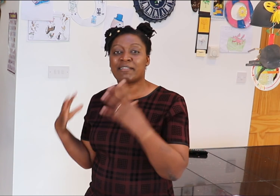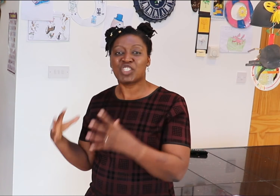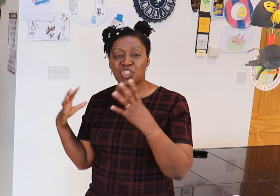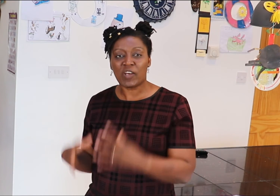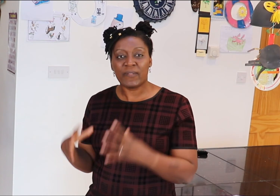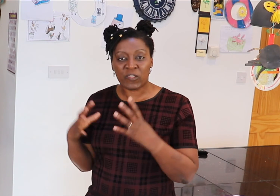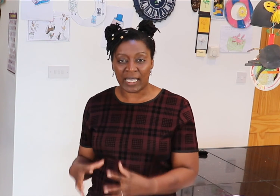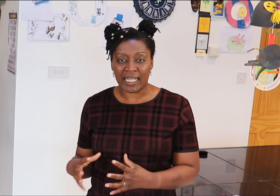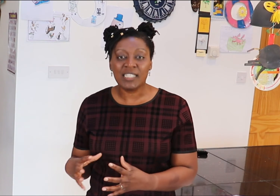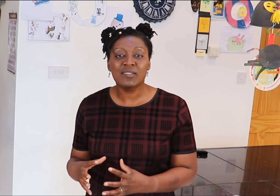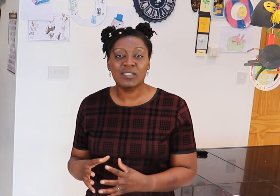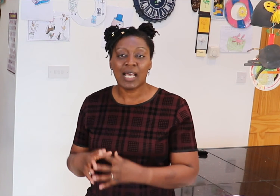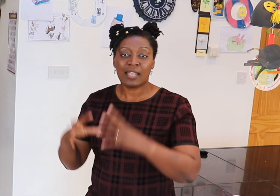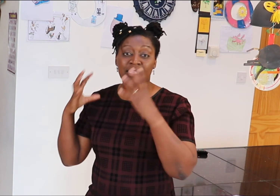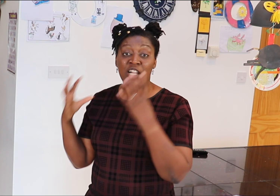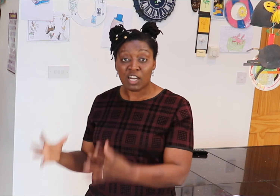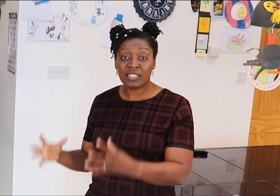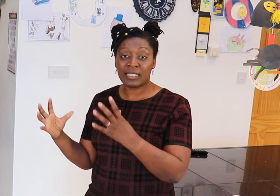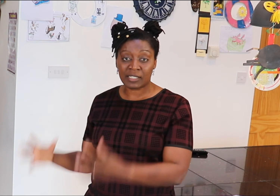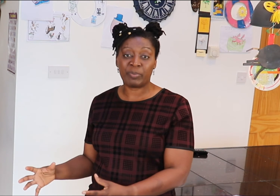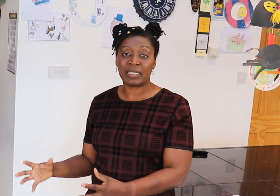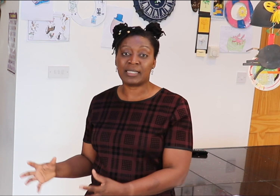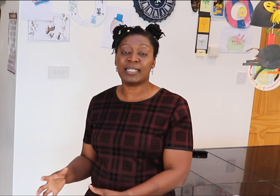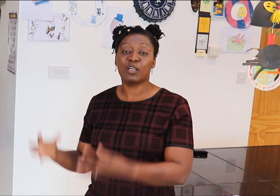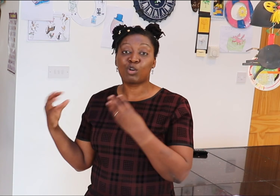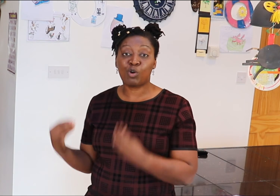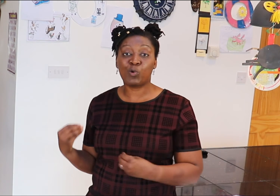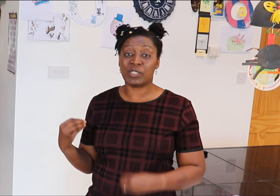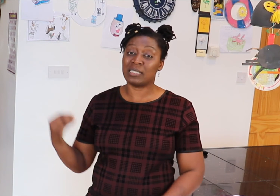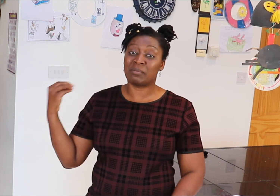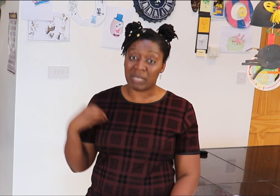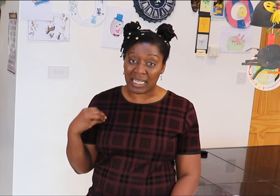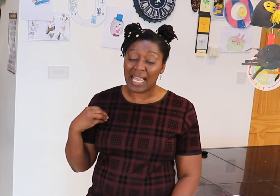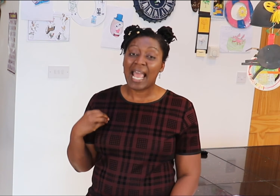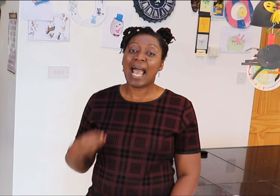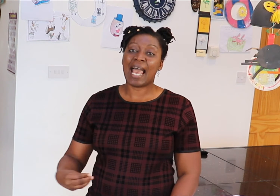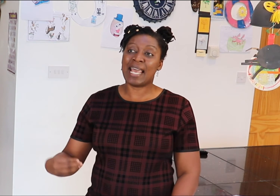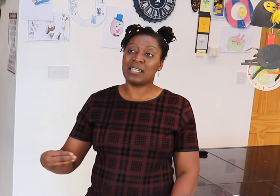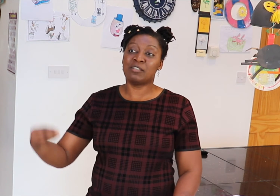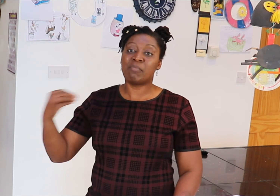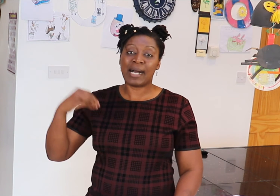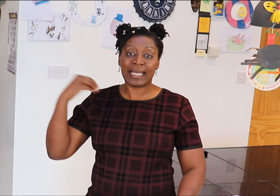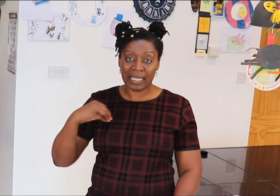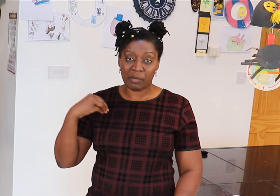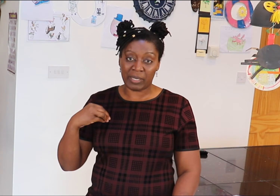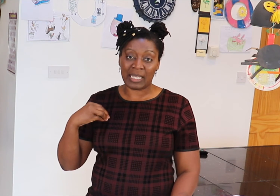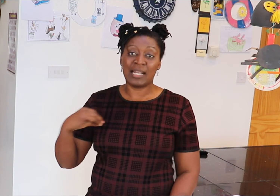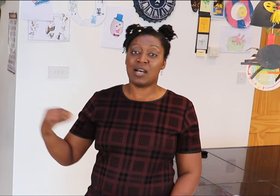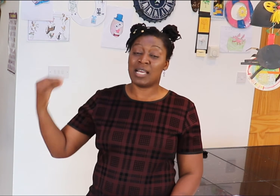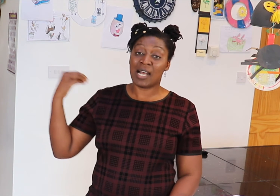are certain things that her disability causes me, and my inner being and